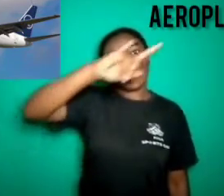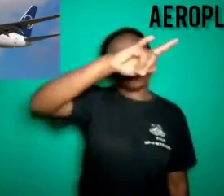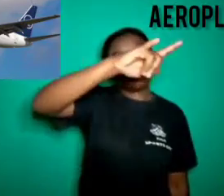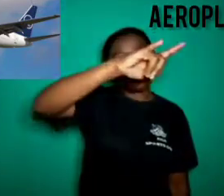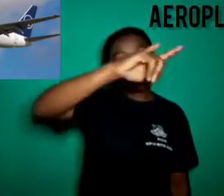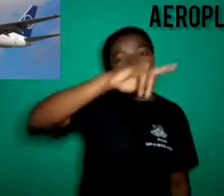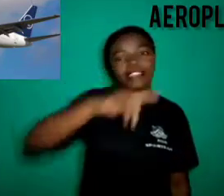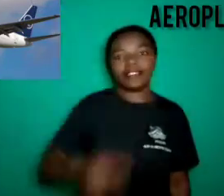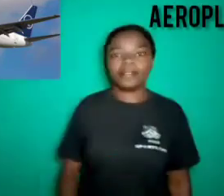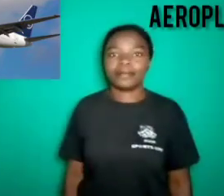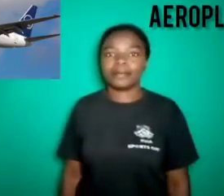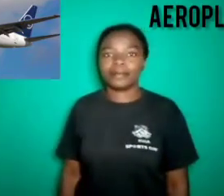Aeroplane.